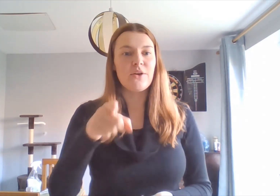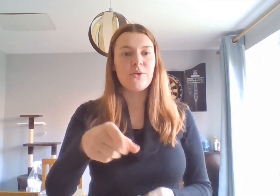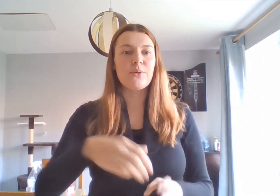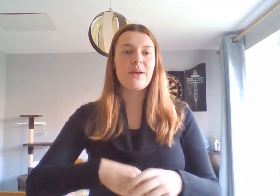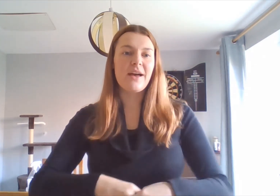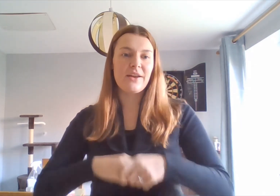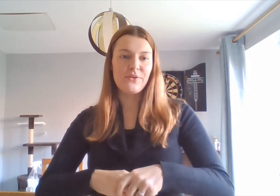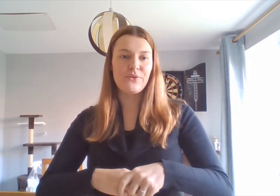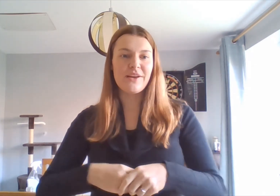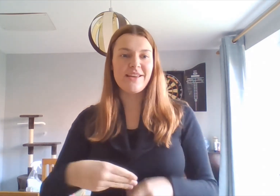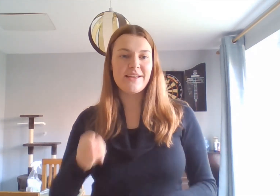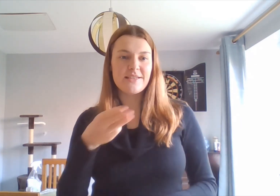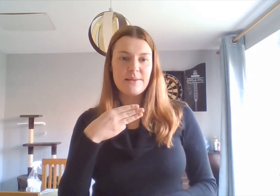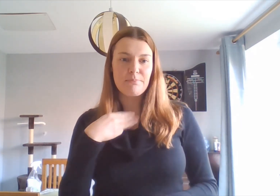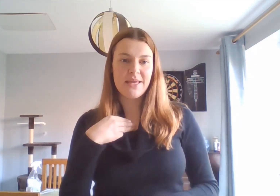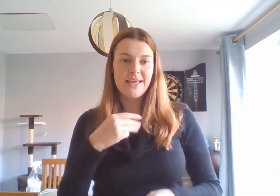You got a friend in me.